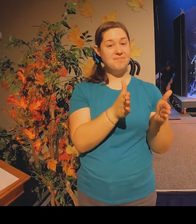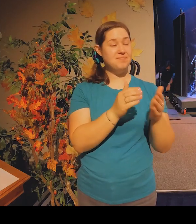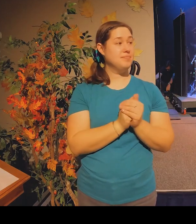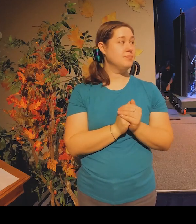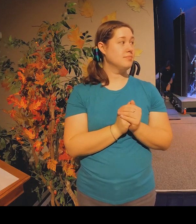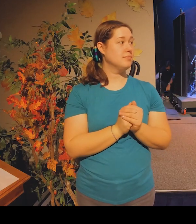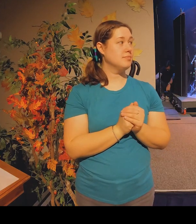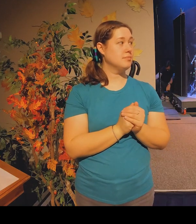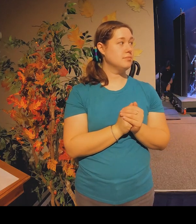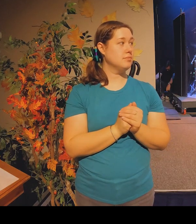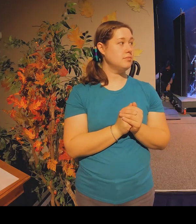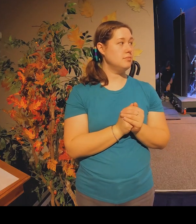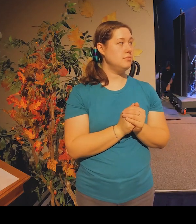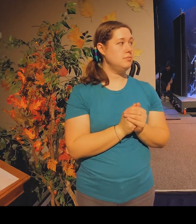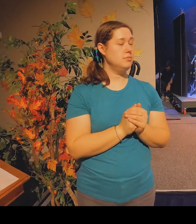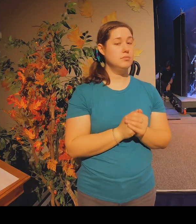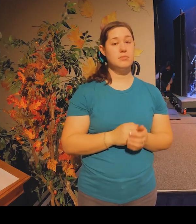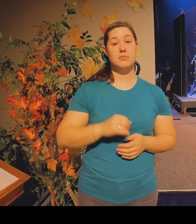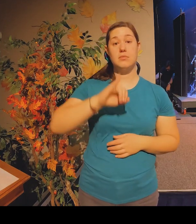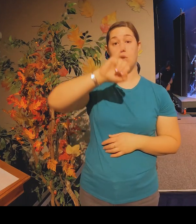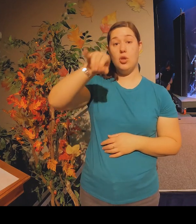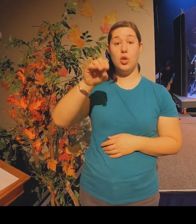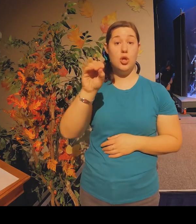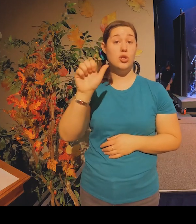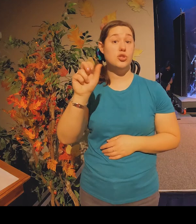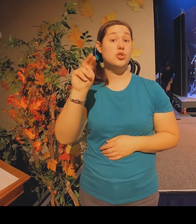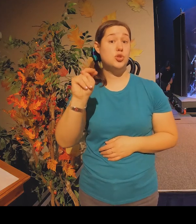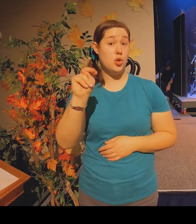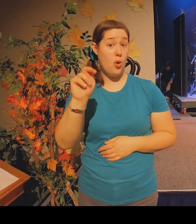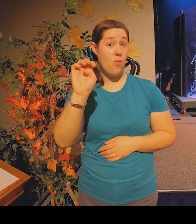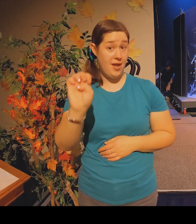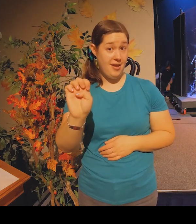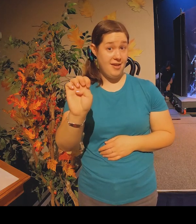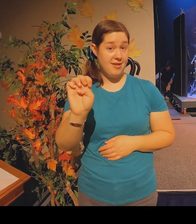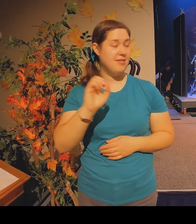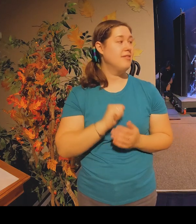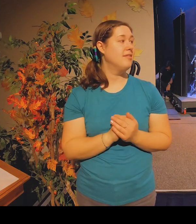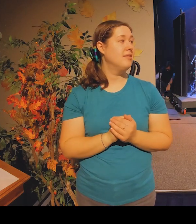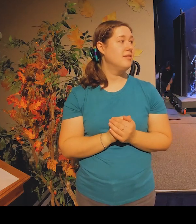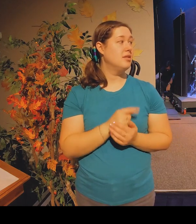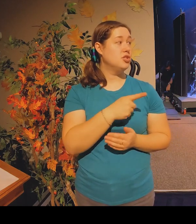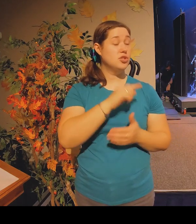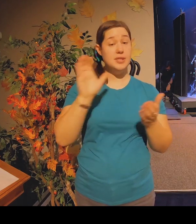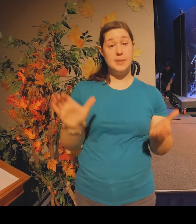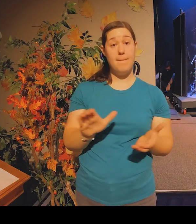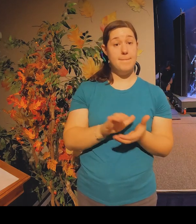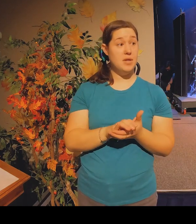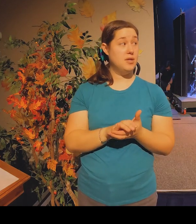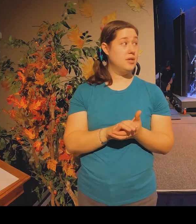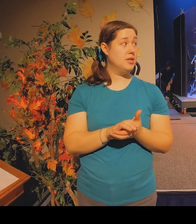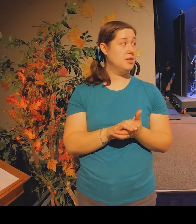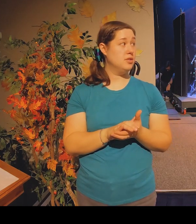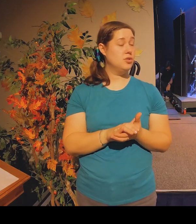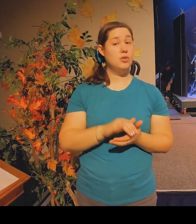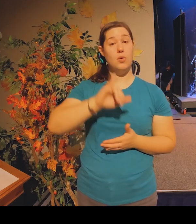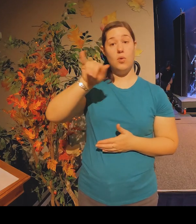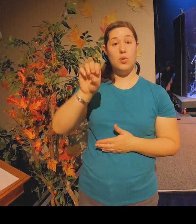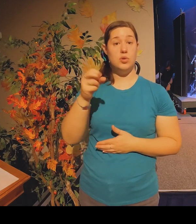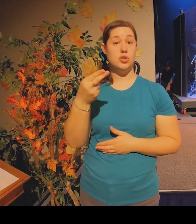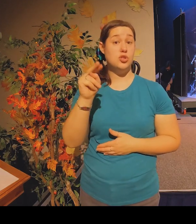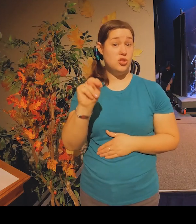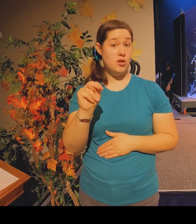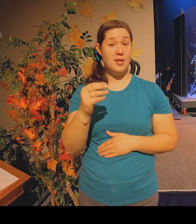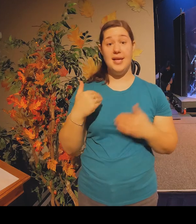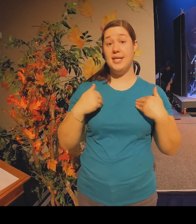And Joanne Stidham. Joanne is married to John and has two